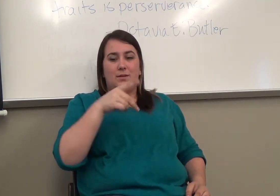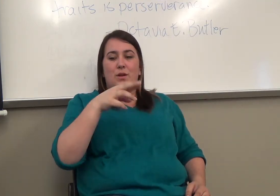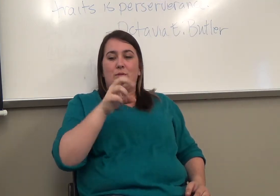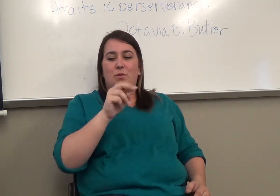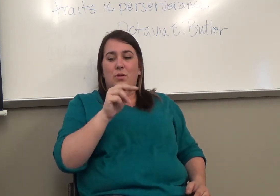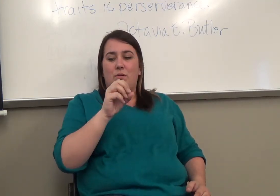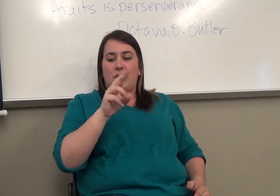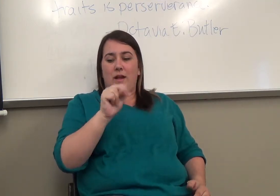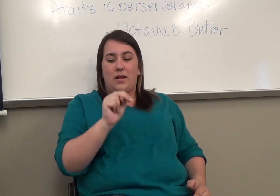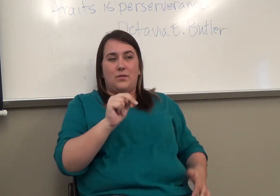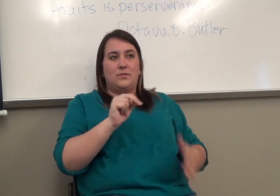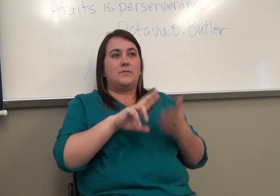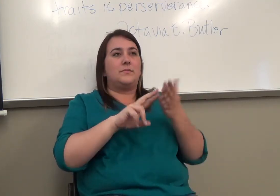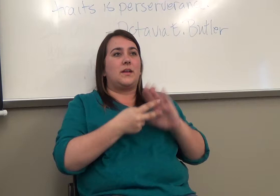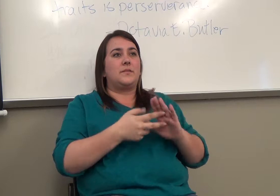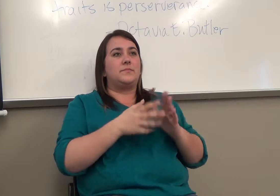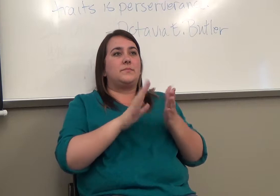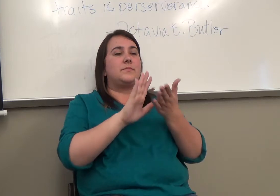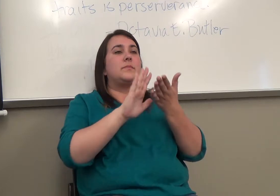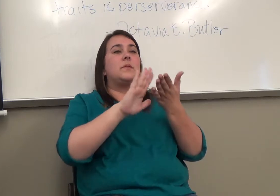person singular box. Does that make sense?